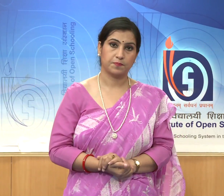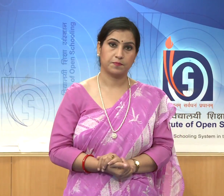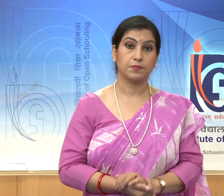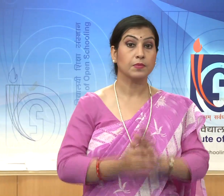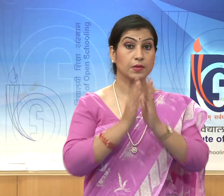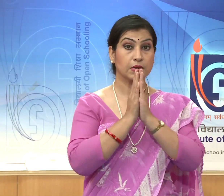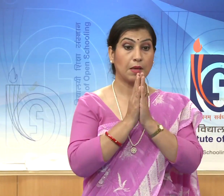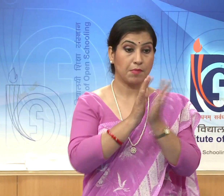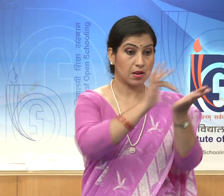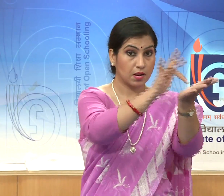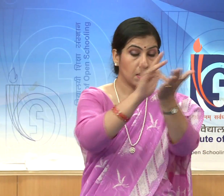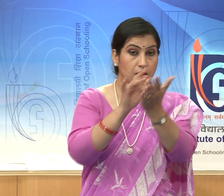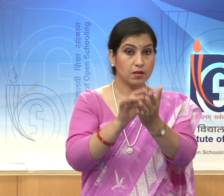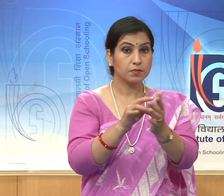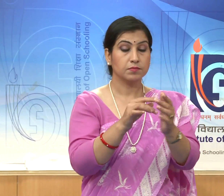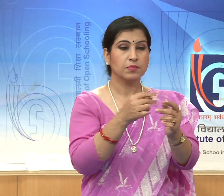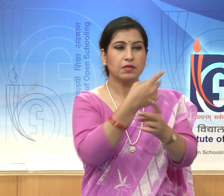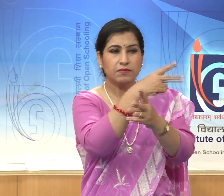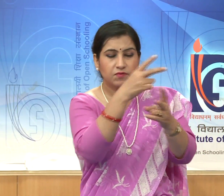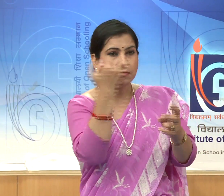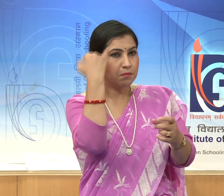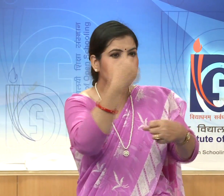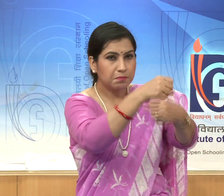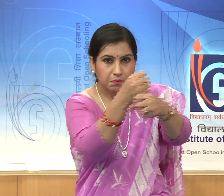The temple architecture